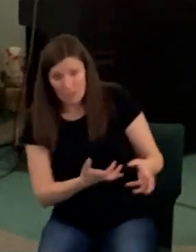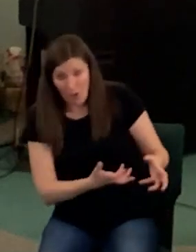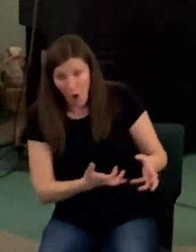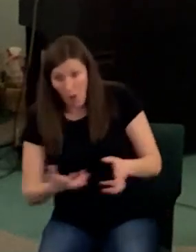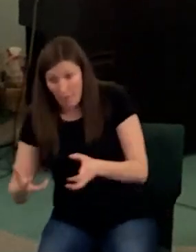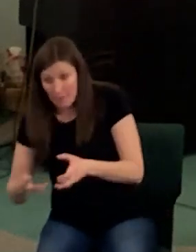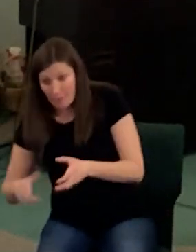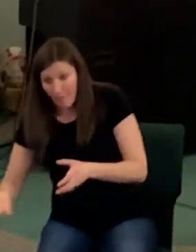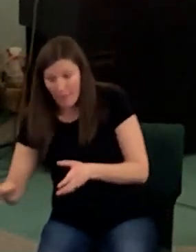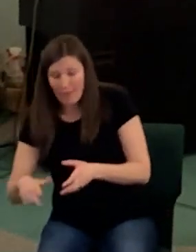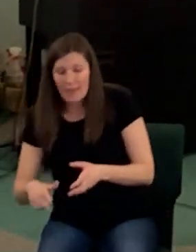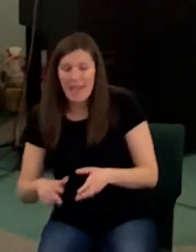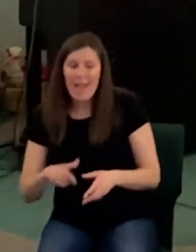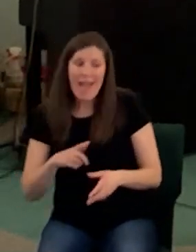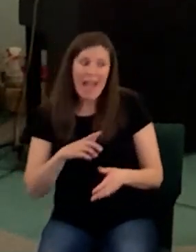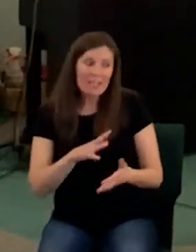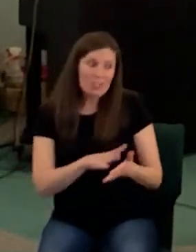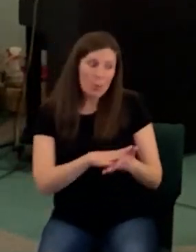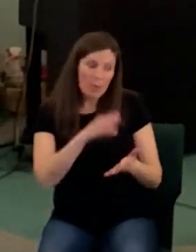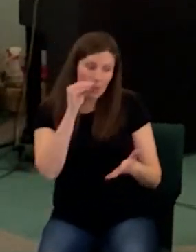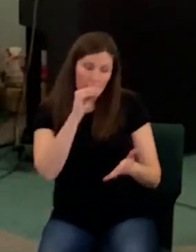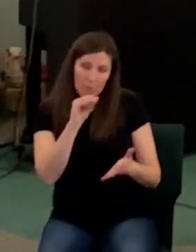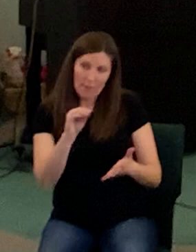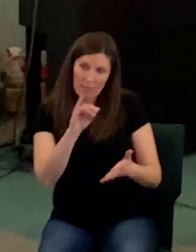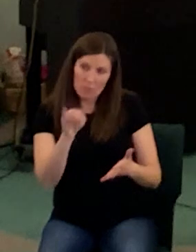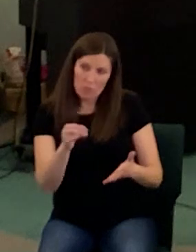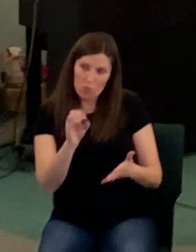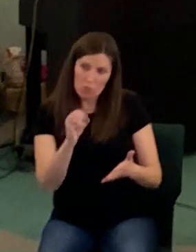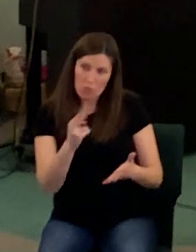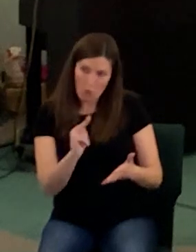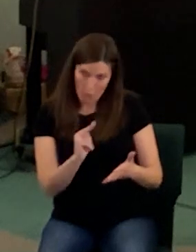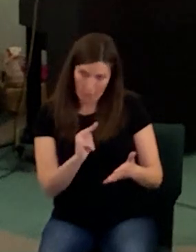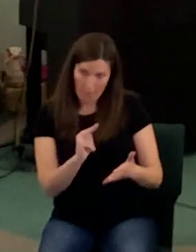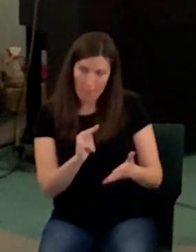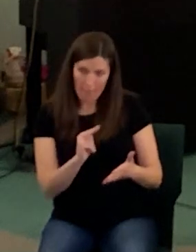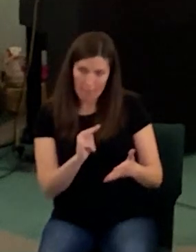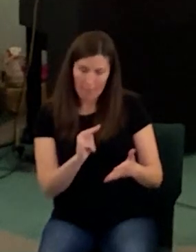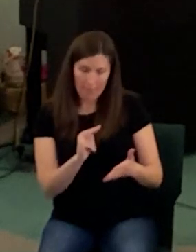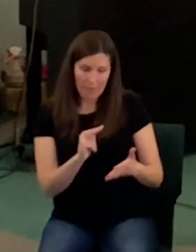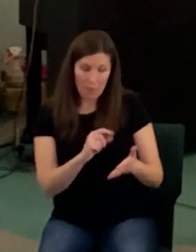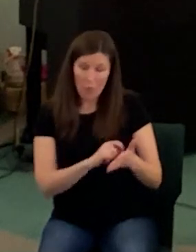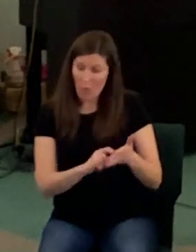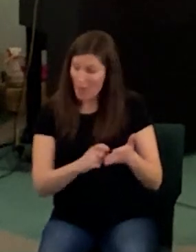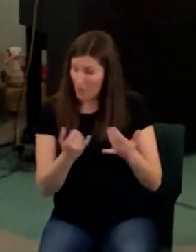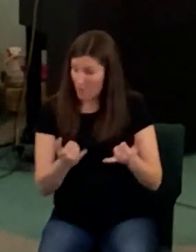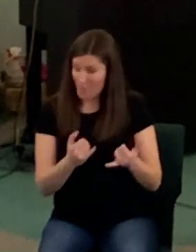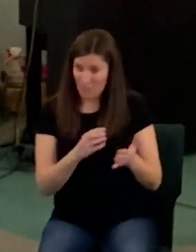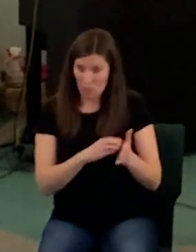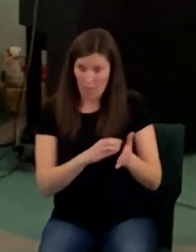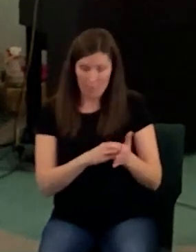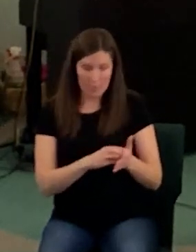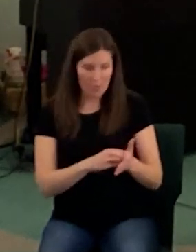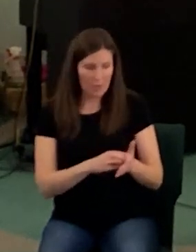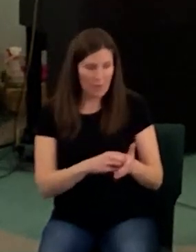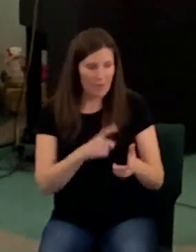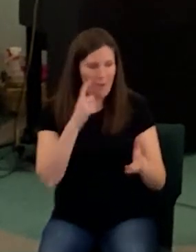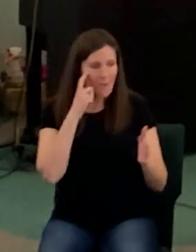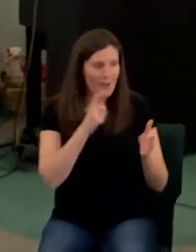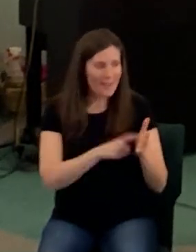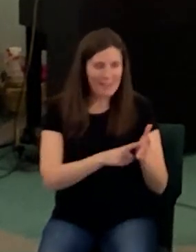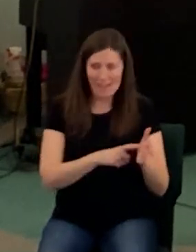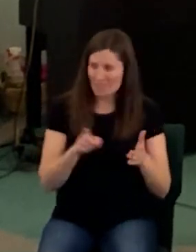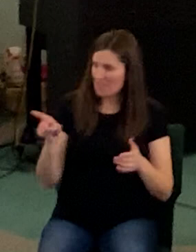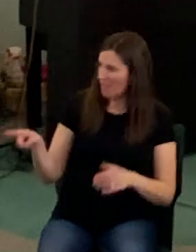And that's where we learn that John, the apostle, the writer of this, recognizes it was Jesus. Therefore, the disciple